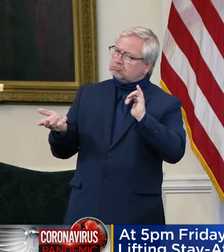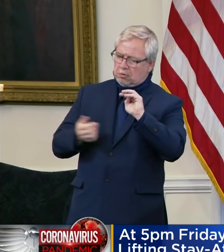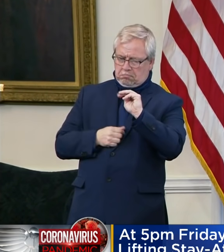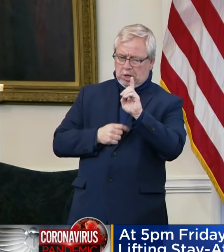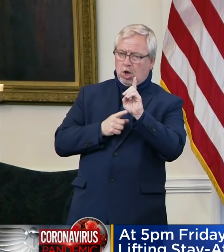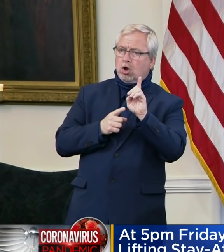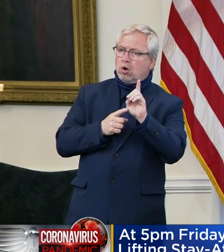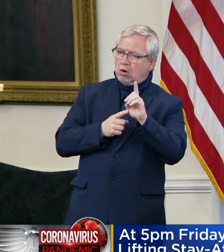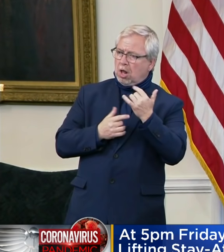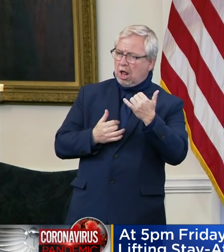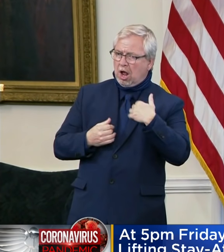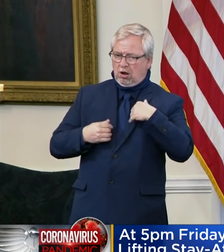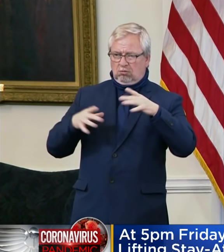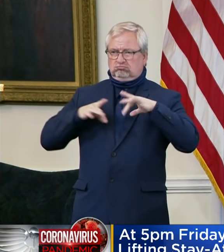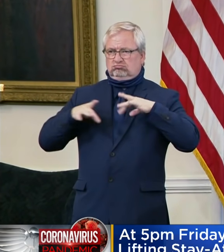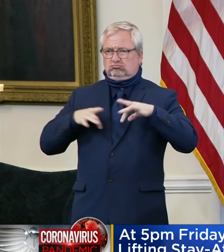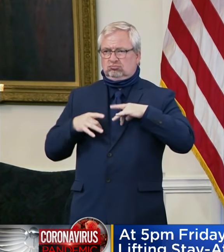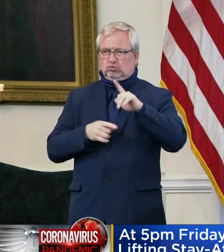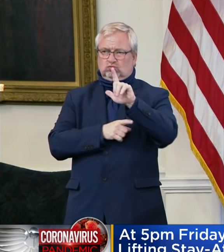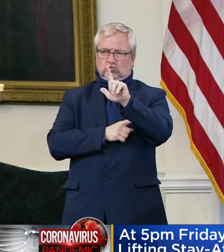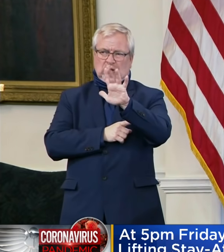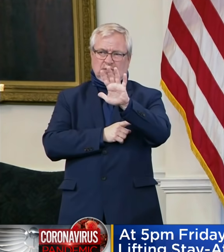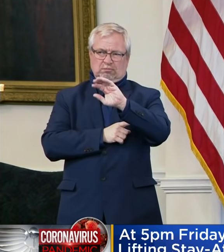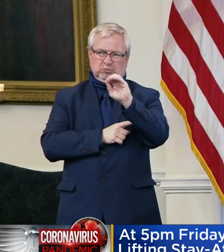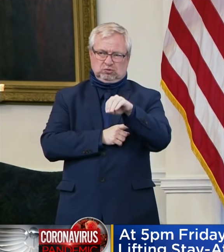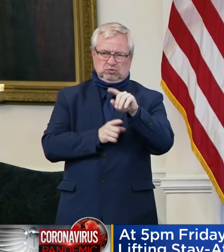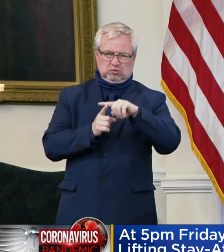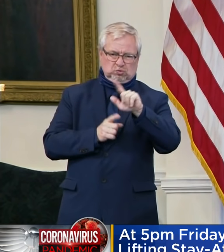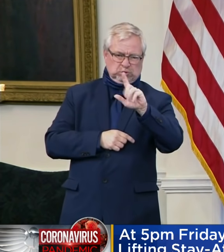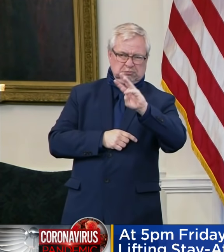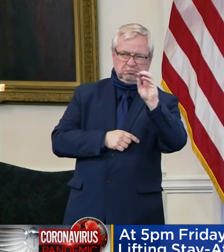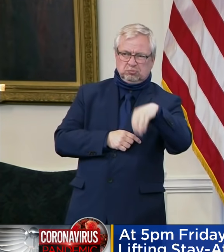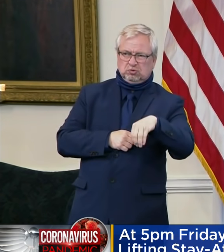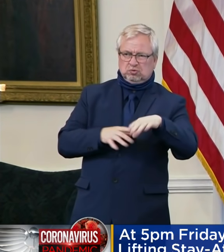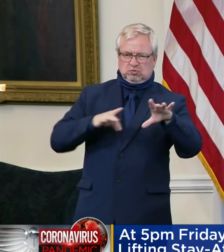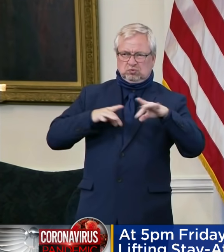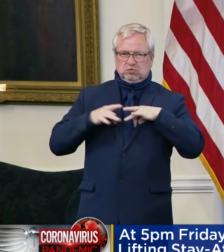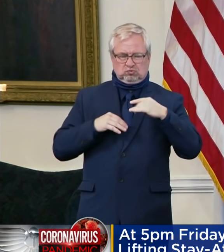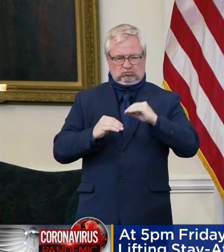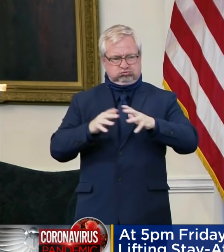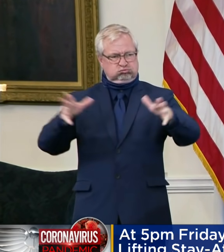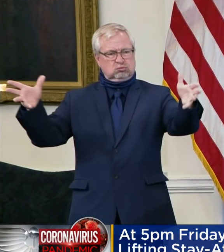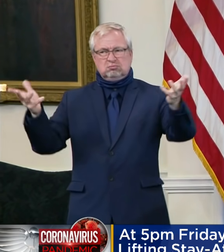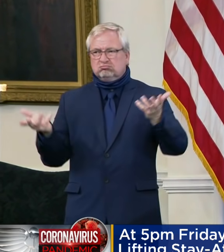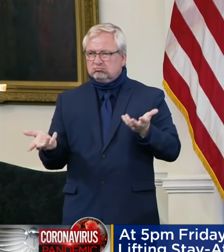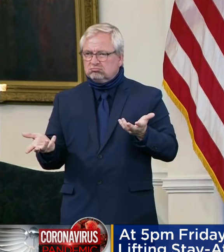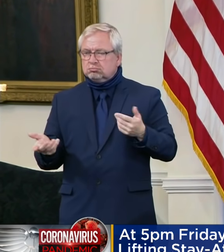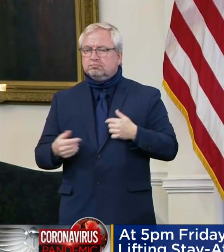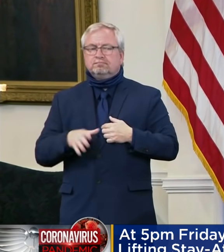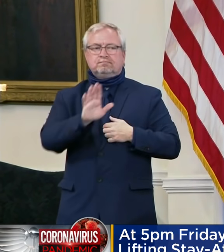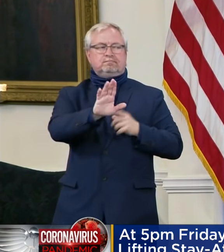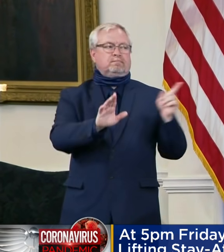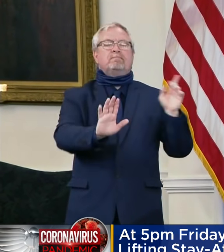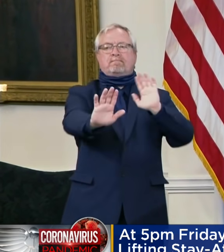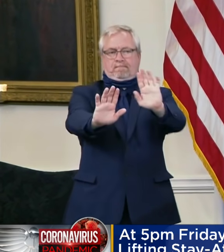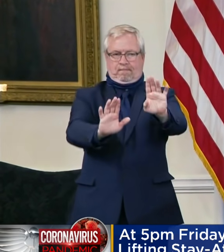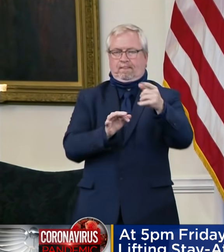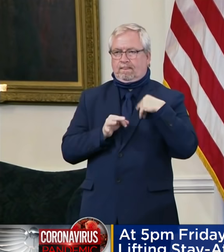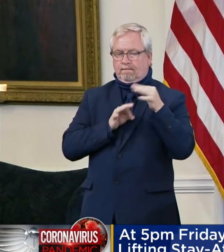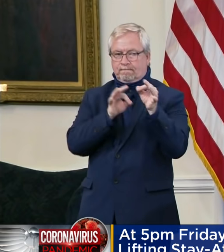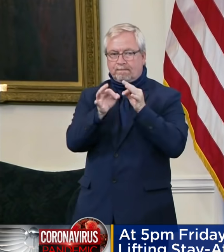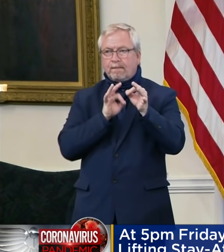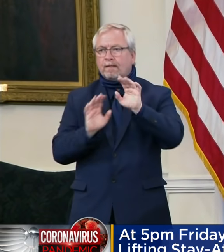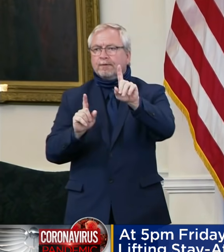this reopening? Yeah, well, so part of that is because we flattened the curve and we took early and aggressive action. So